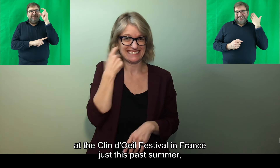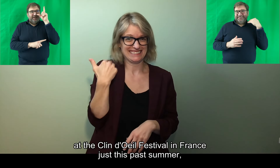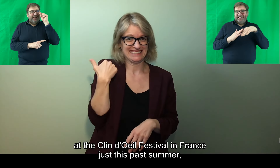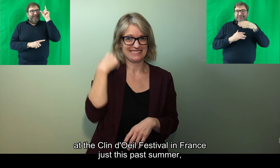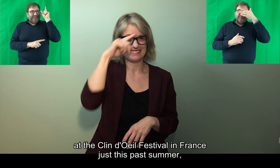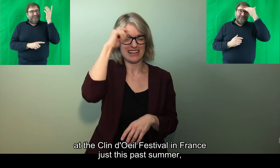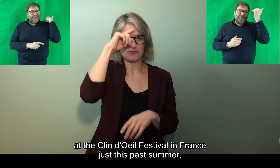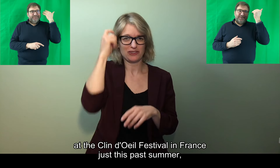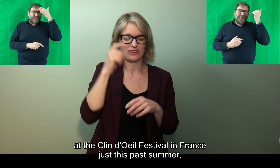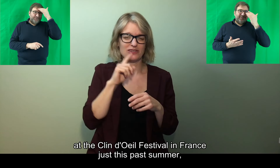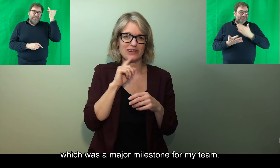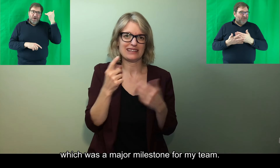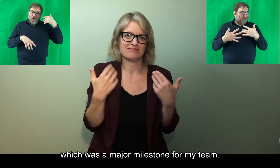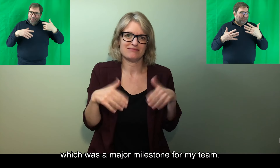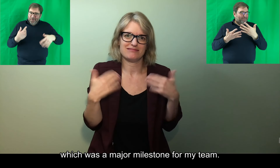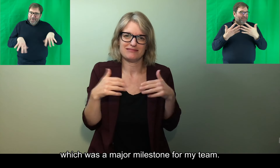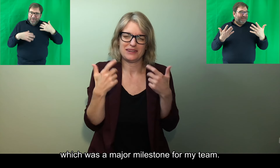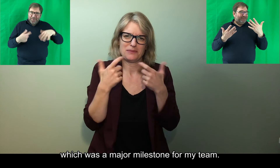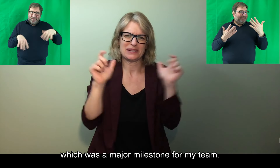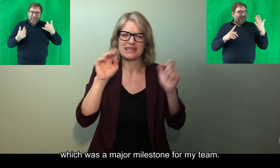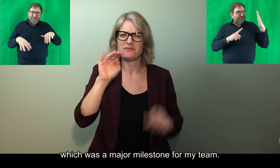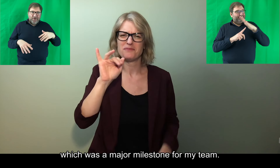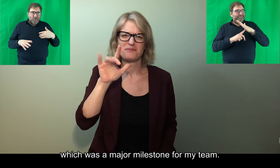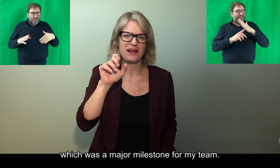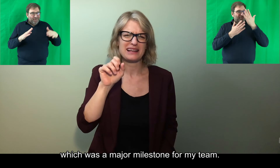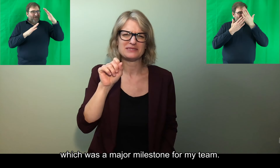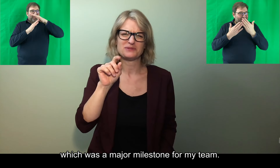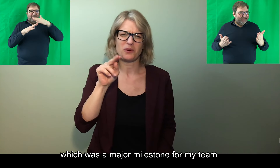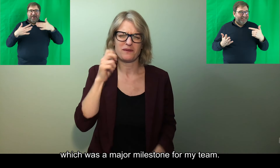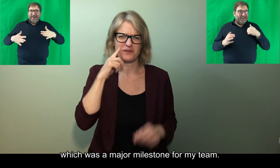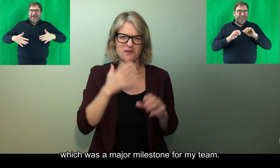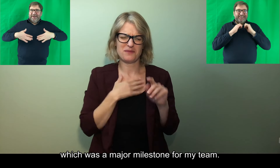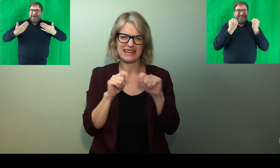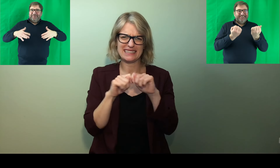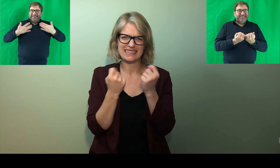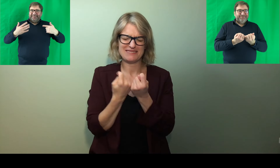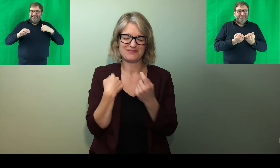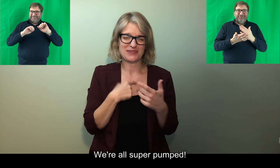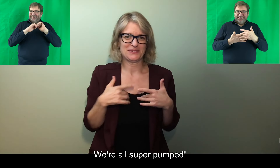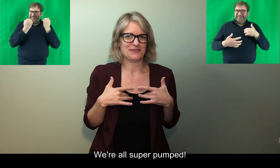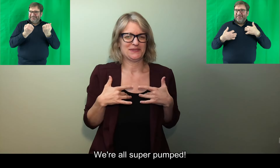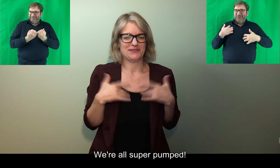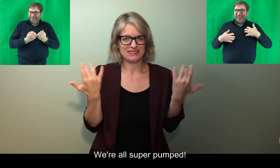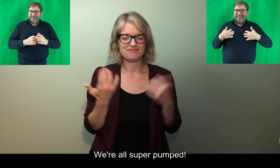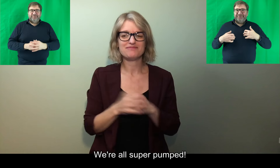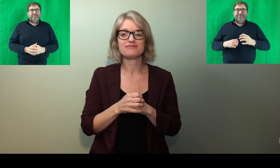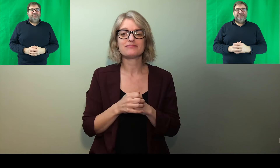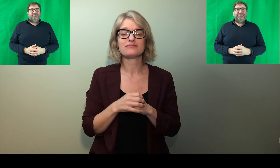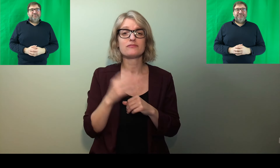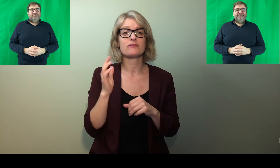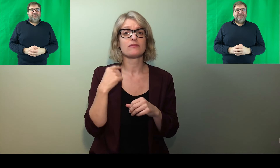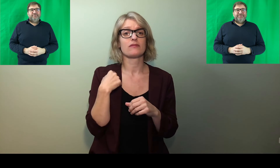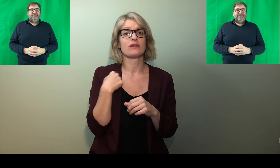in France just this past summer, which was a major milestone for my team. We're all super pumped.